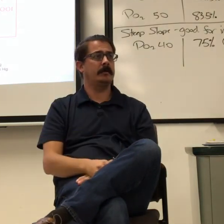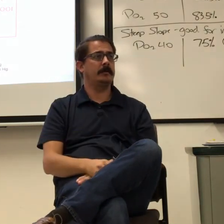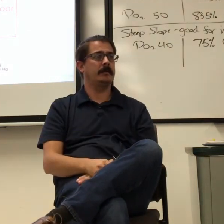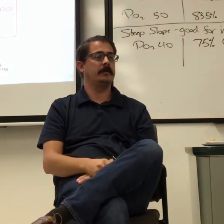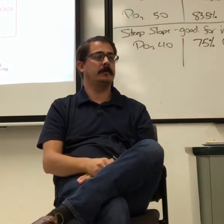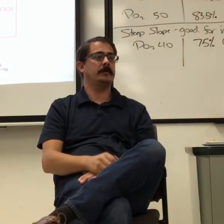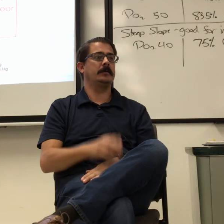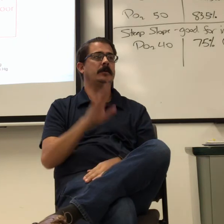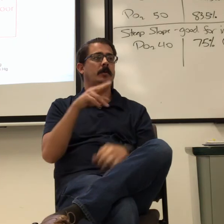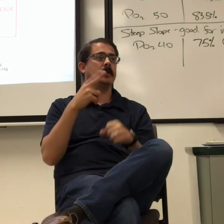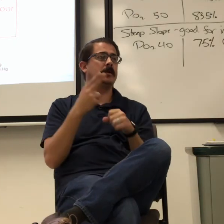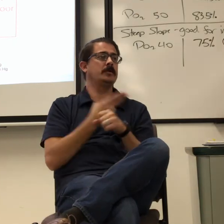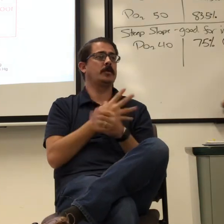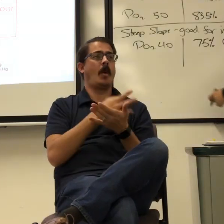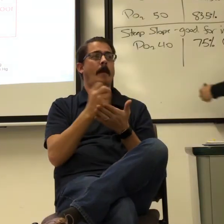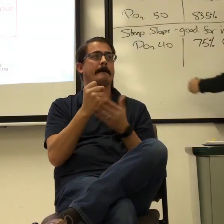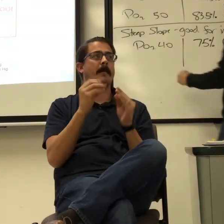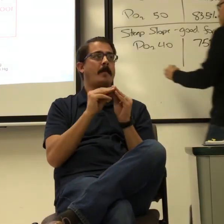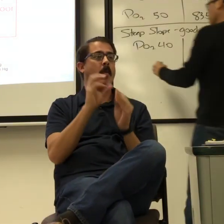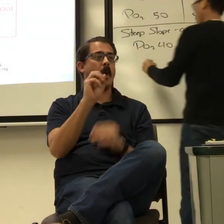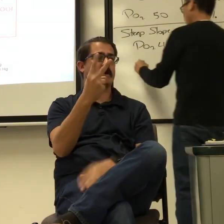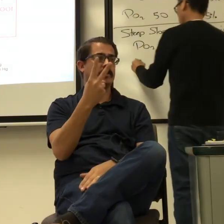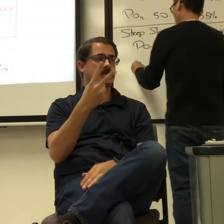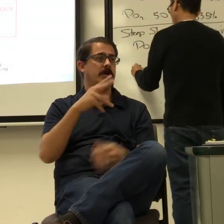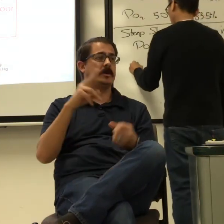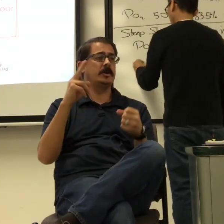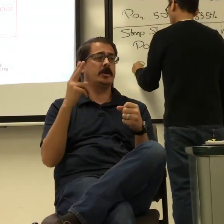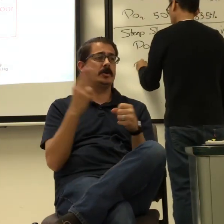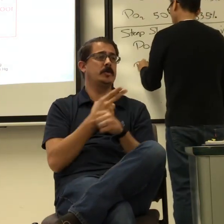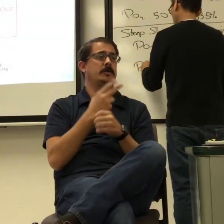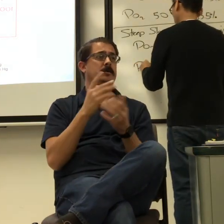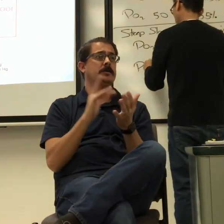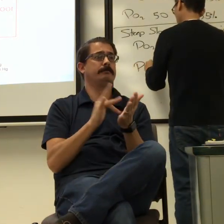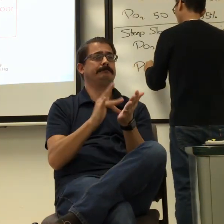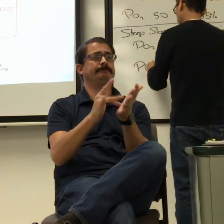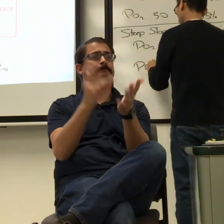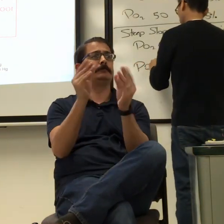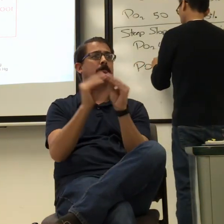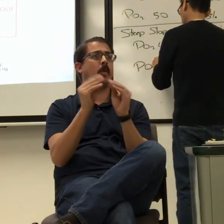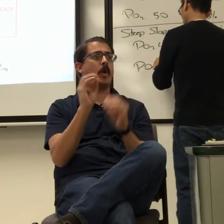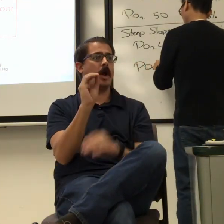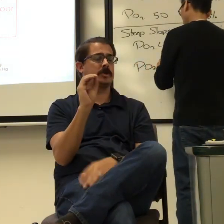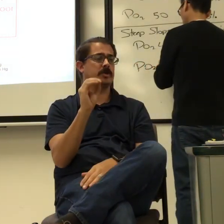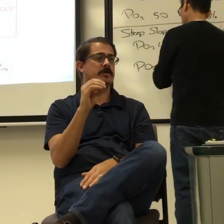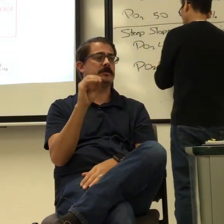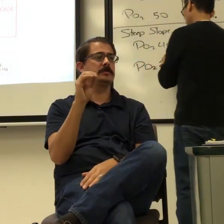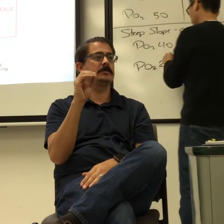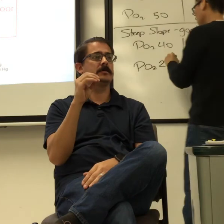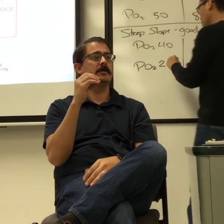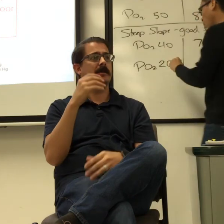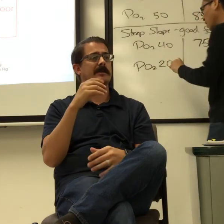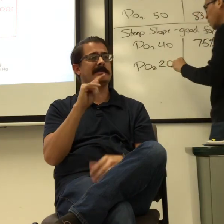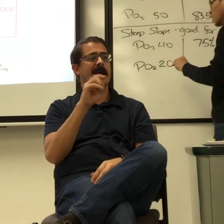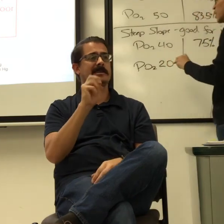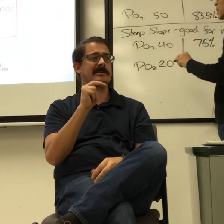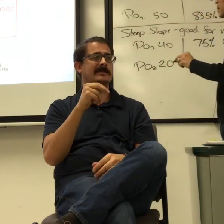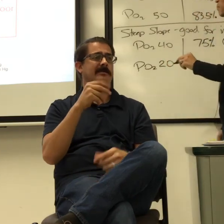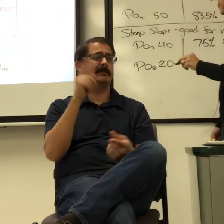you use more oxygen and you're utilizing more and more and more oxygen. Maybe the oxygen tension in the working muscles gets to